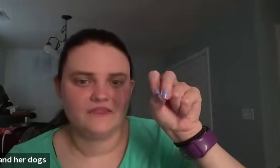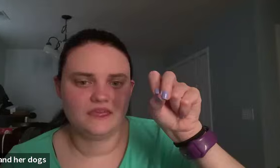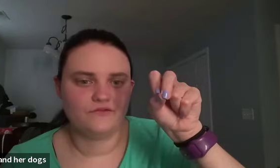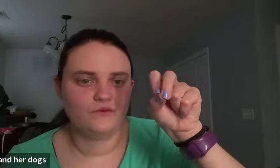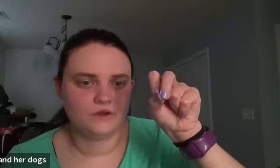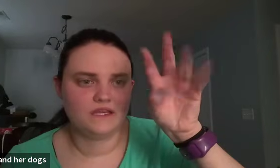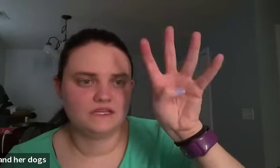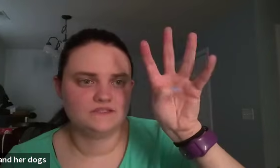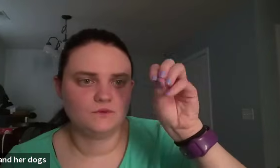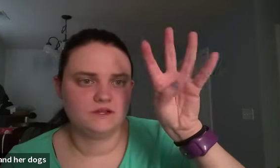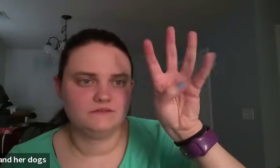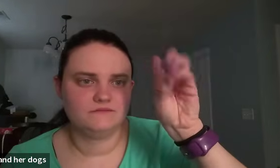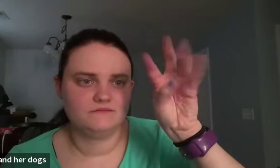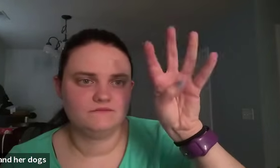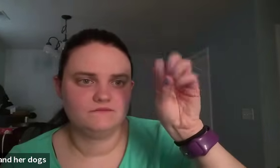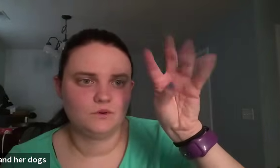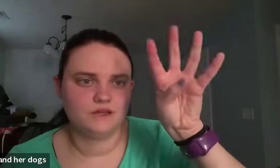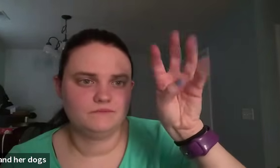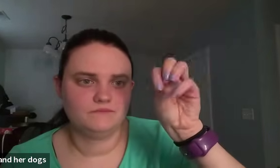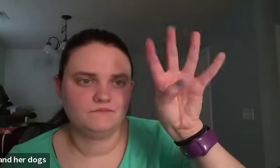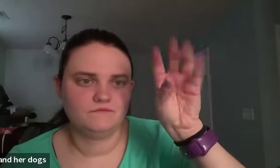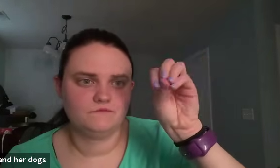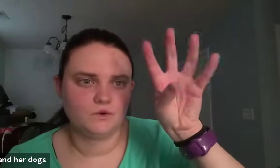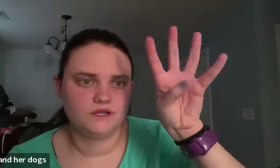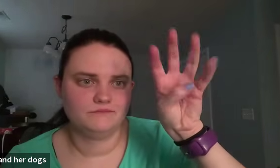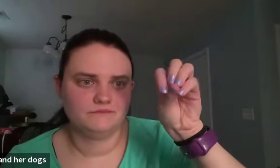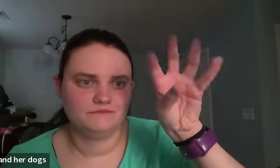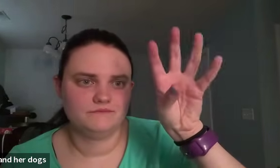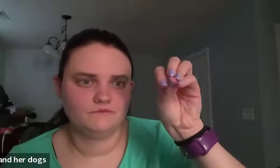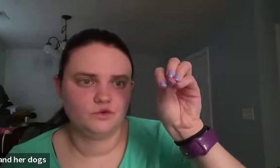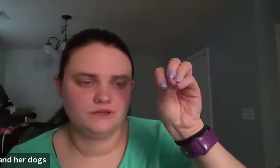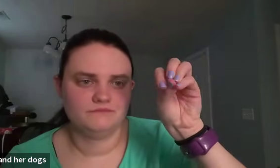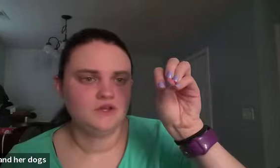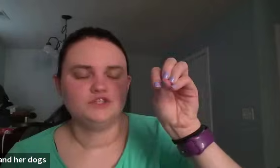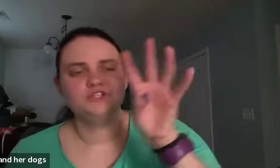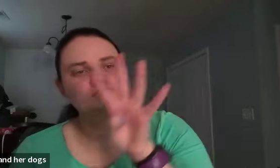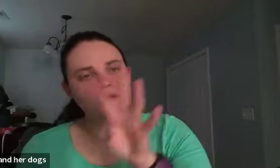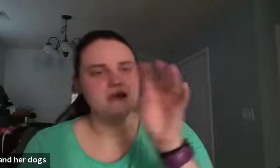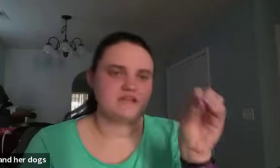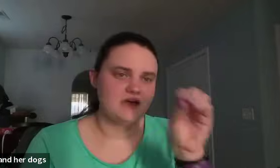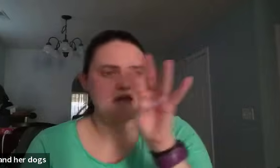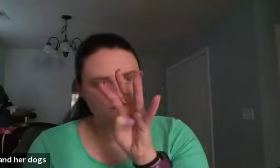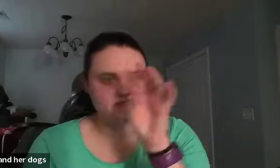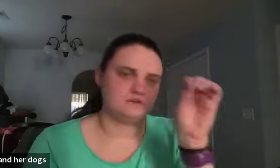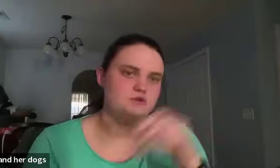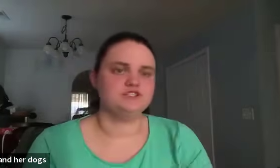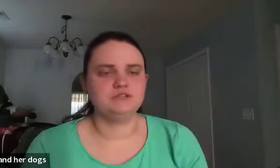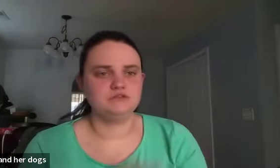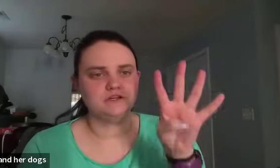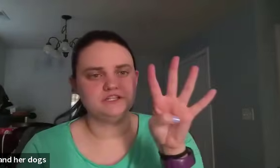And then 40 is 40, 40, 40, 40. So you don't have to add that fancy little motion to it. You literally